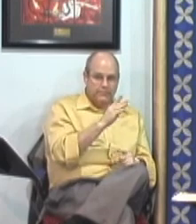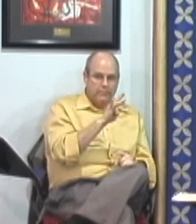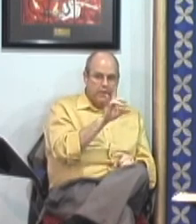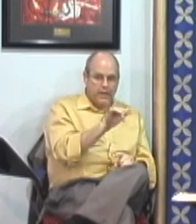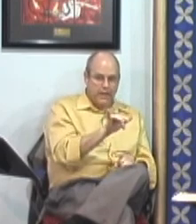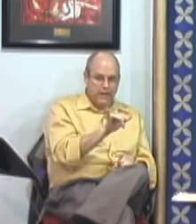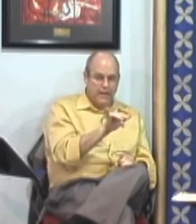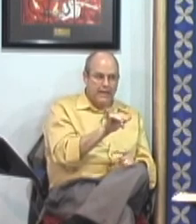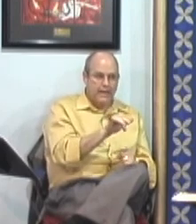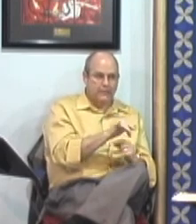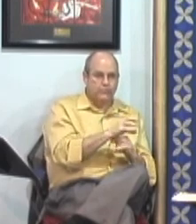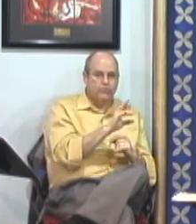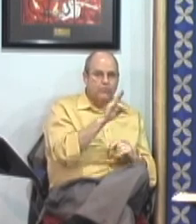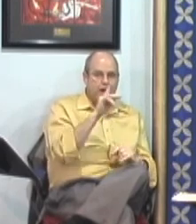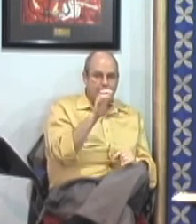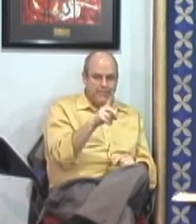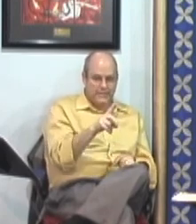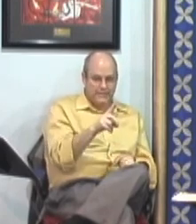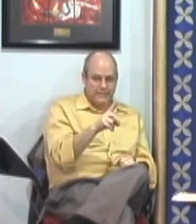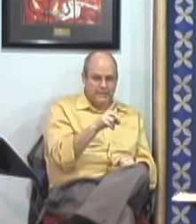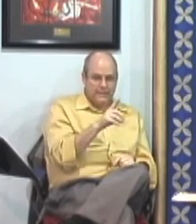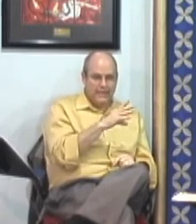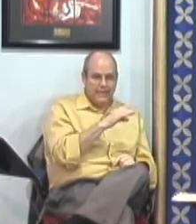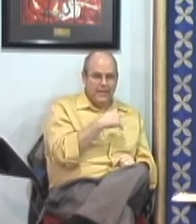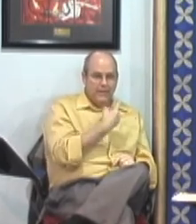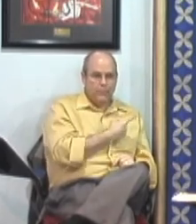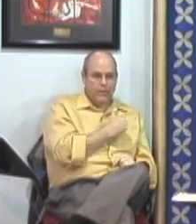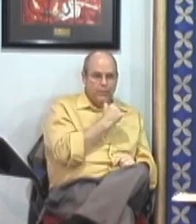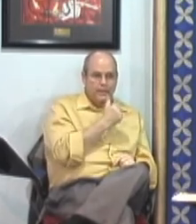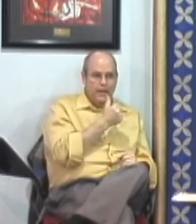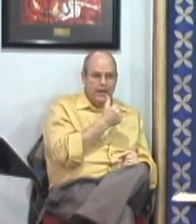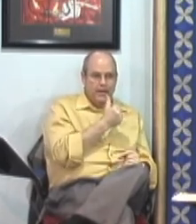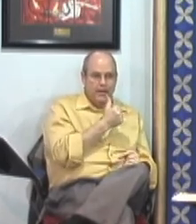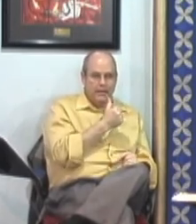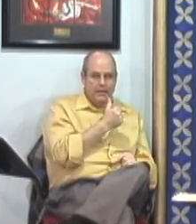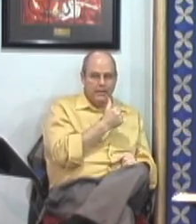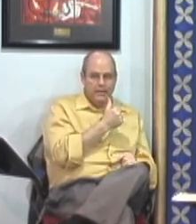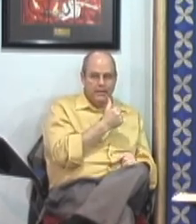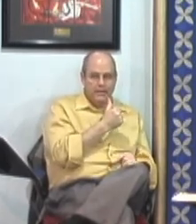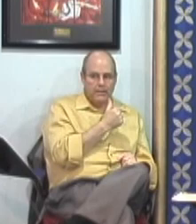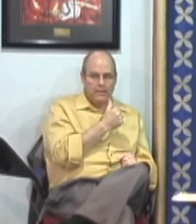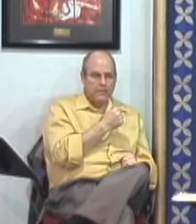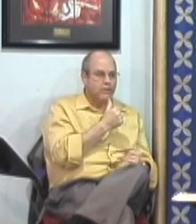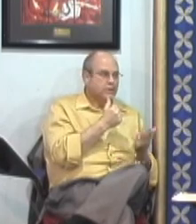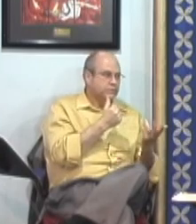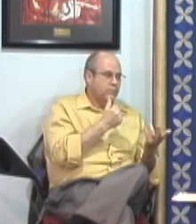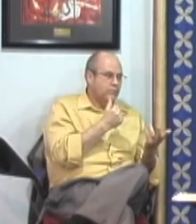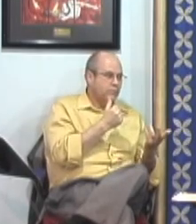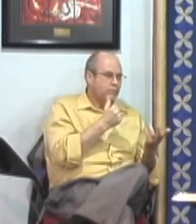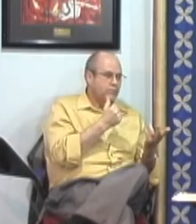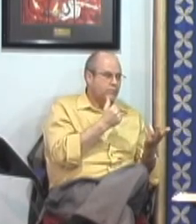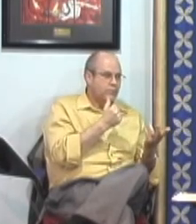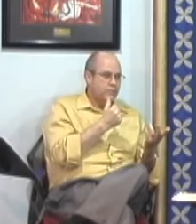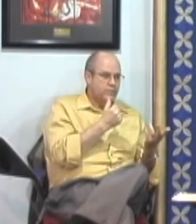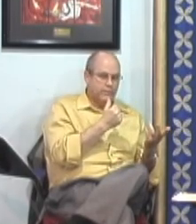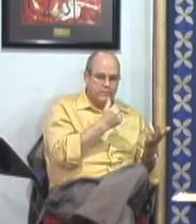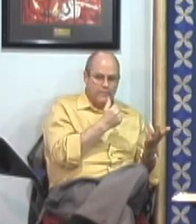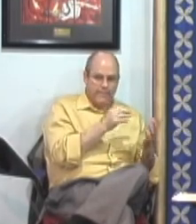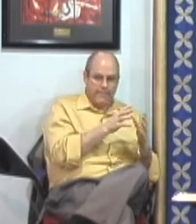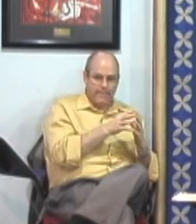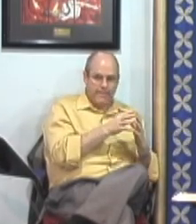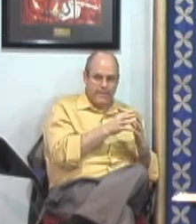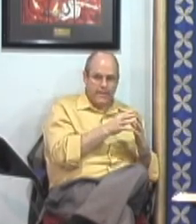has ripened over there in Israel, and we won't be off. So we got that right.